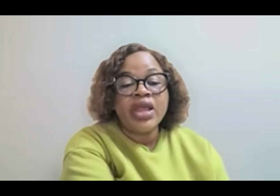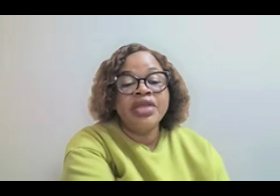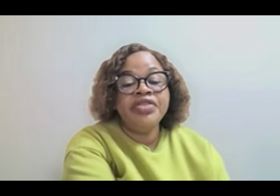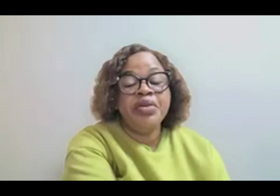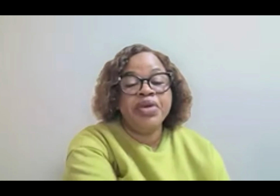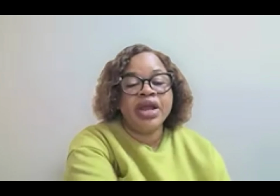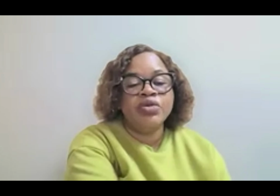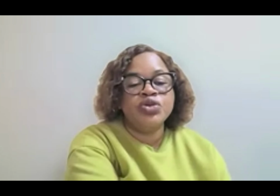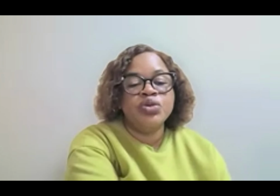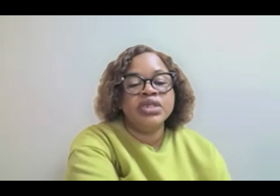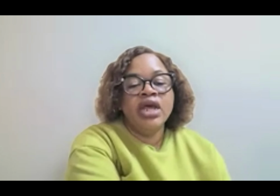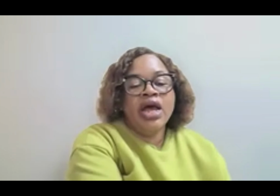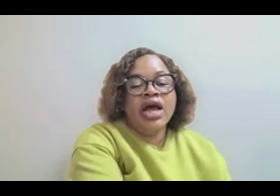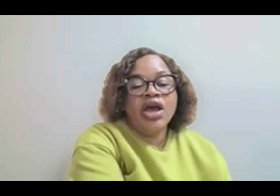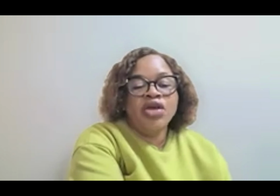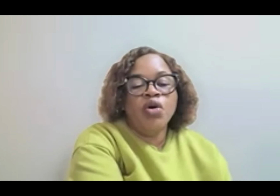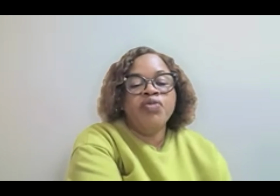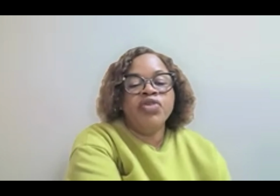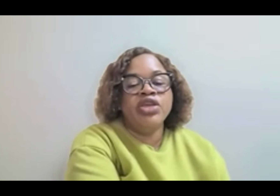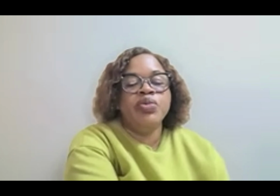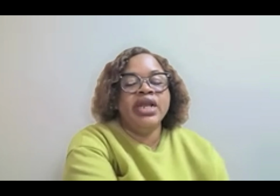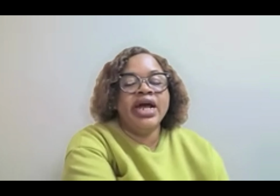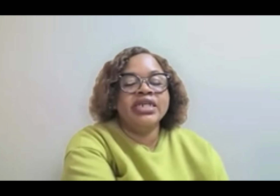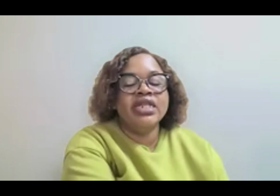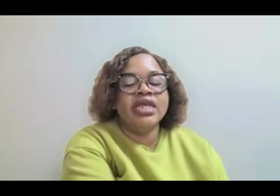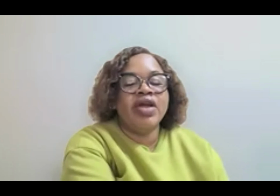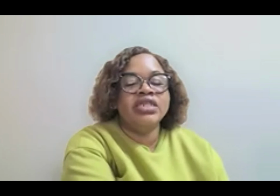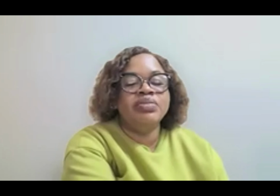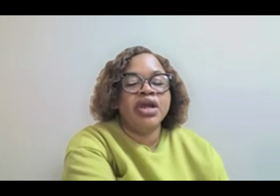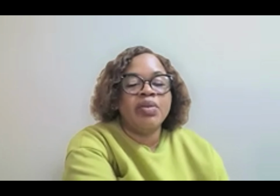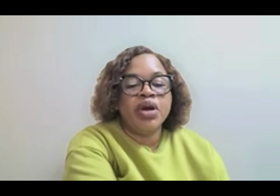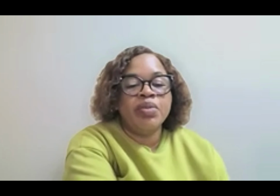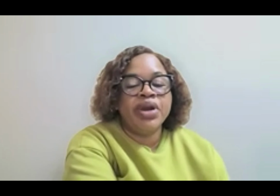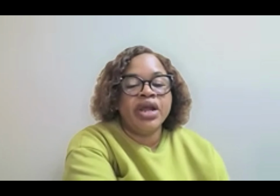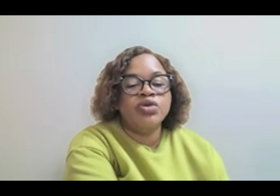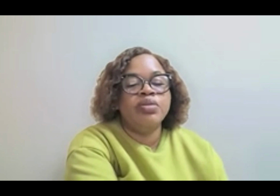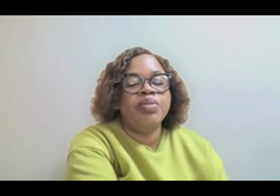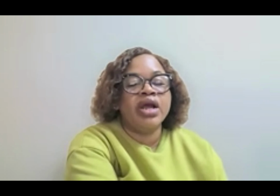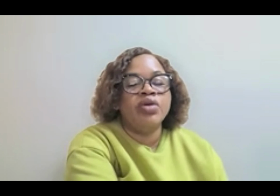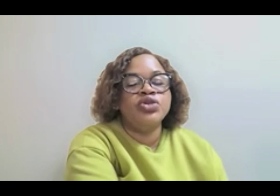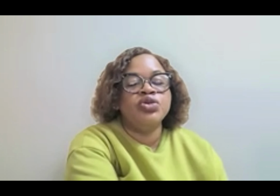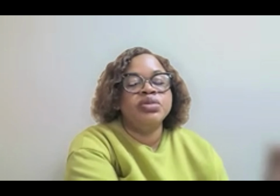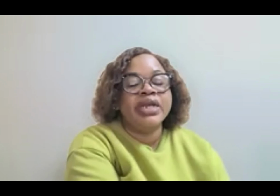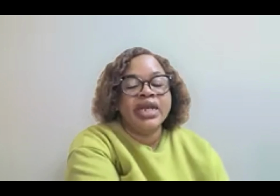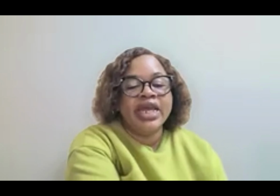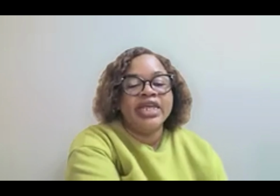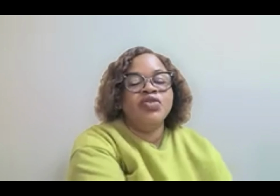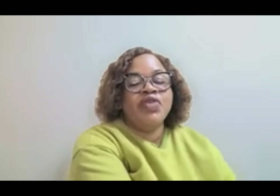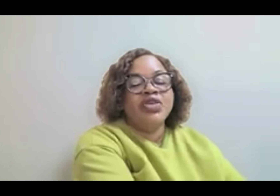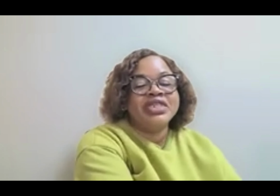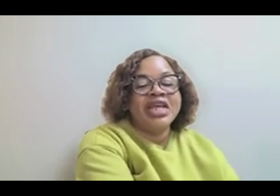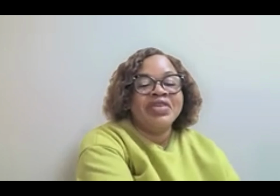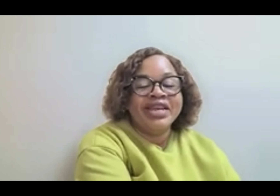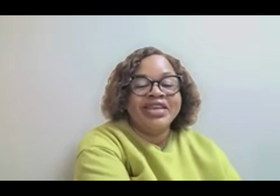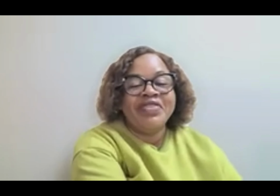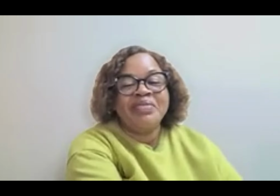3 breakout rooms. Hopefully you will land in the right breakout rooms, but in case you find yourself in a different